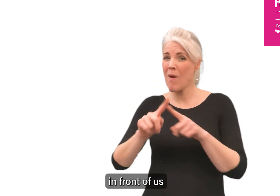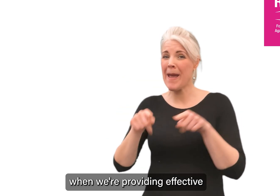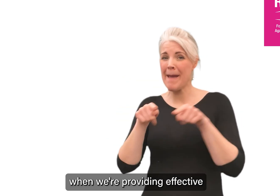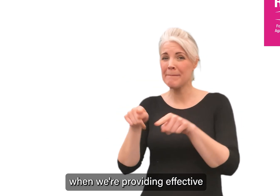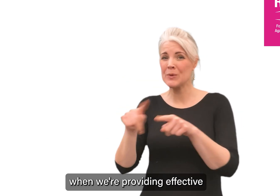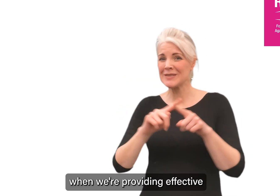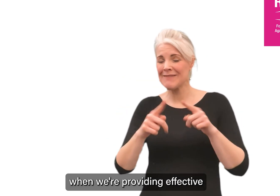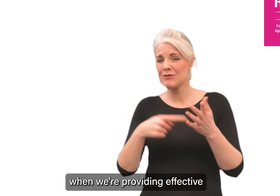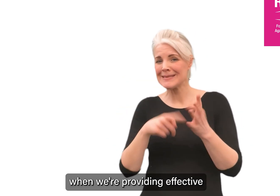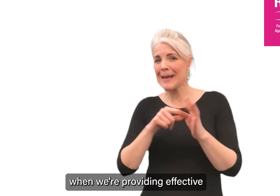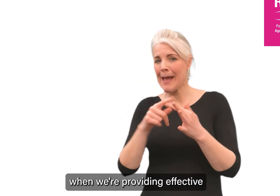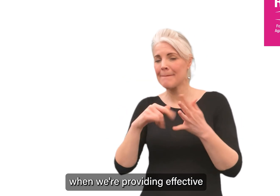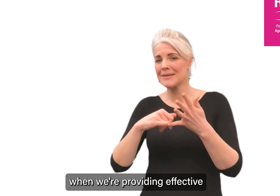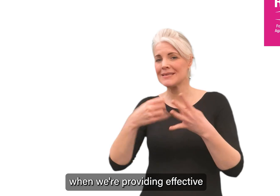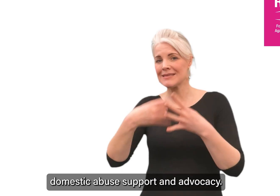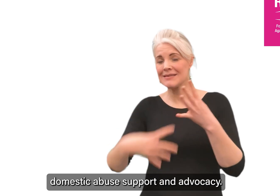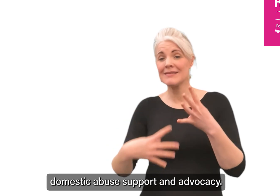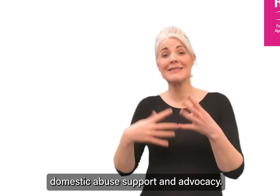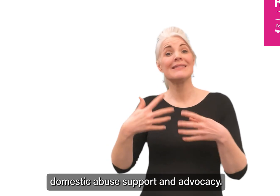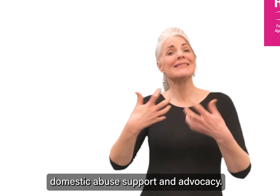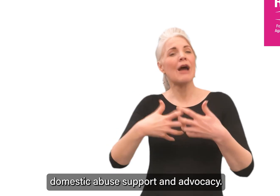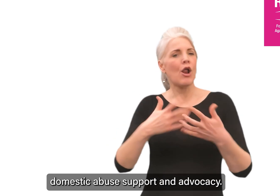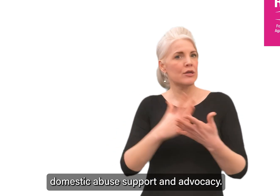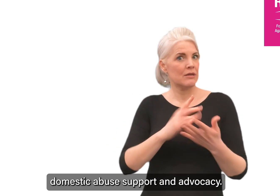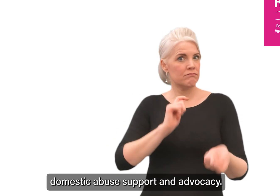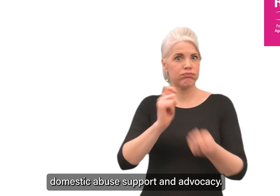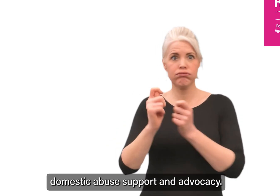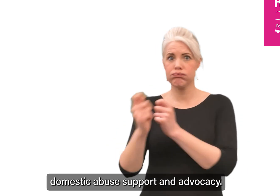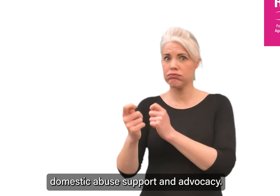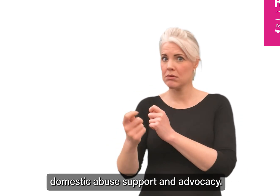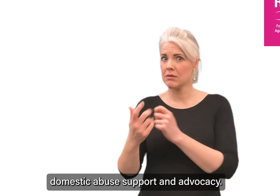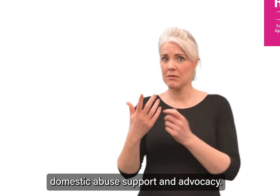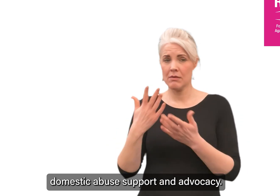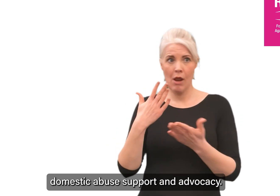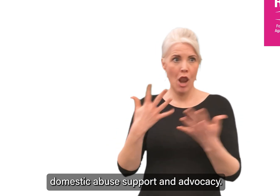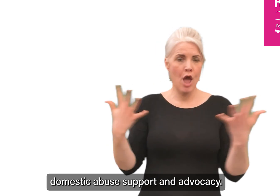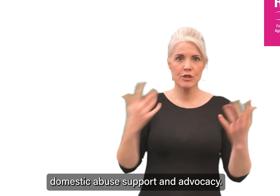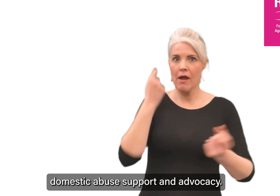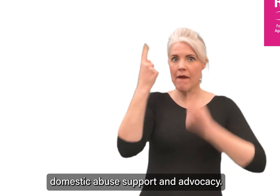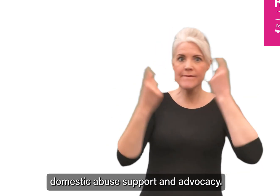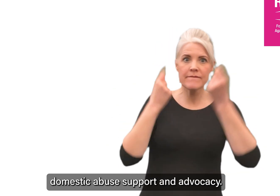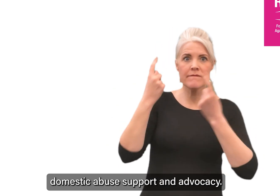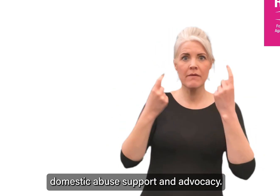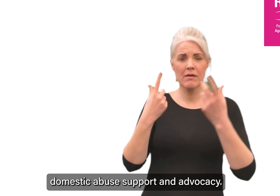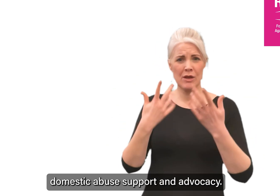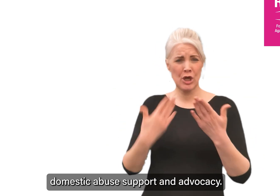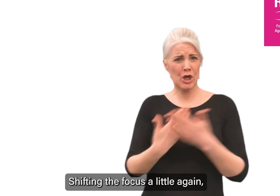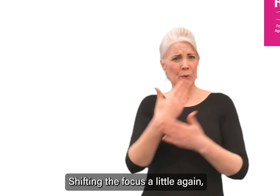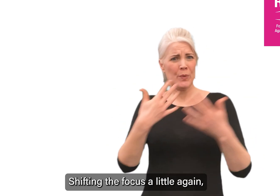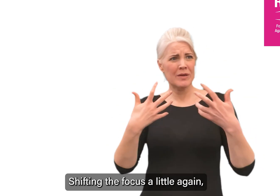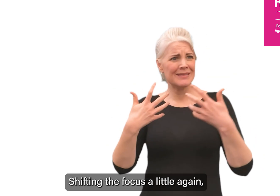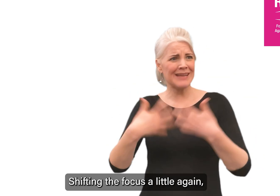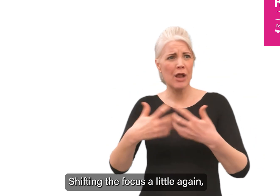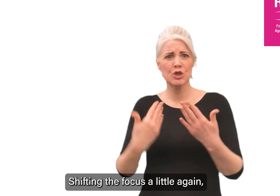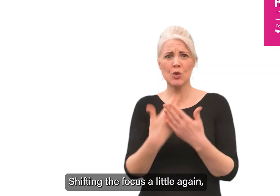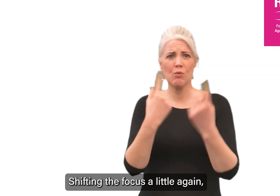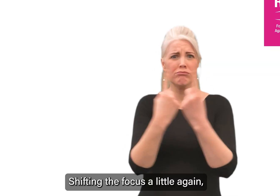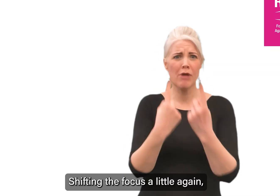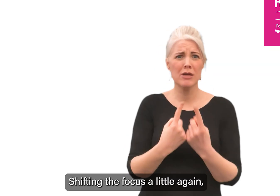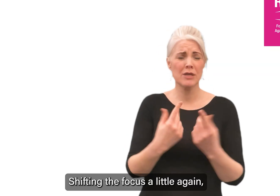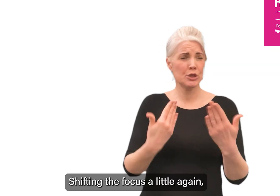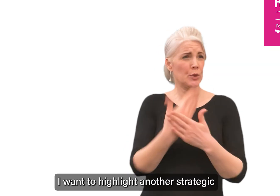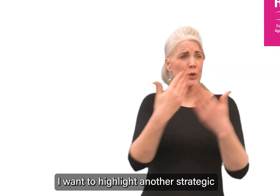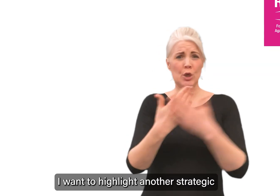us when we're providing effective domestic abuse support and advocacy. So, shifting the focus a